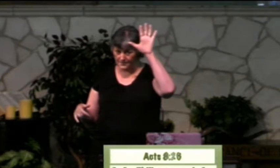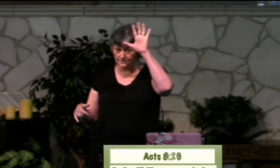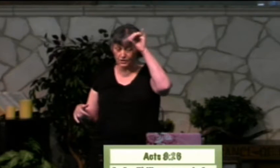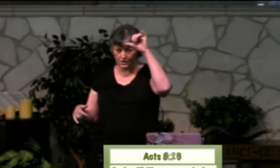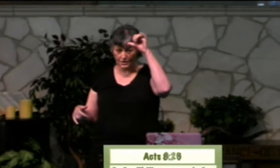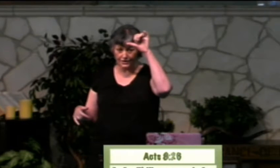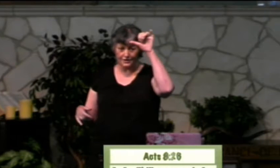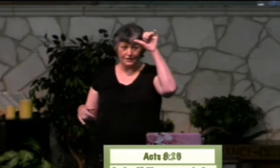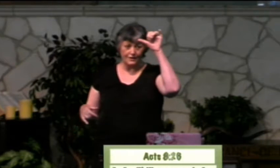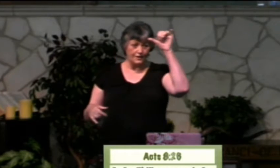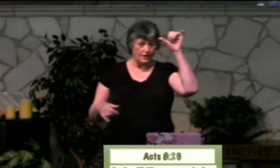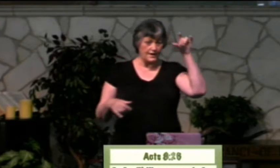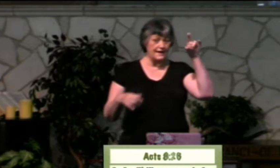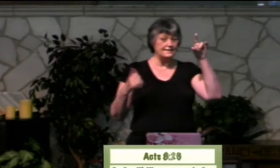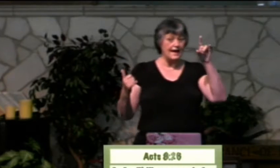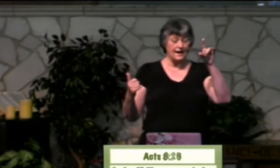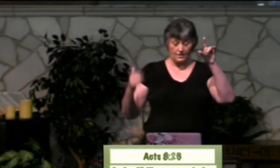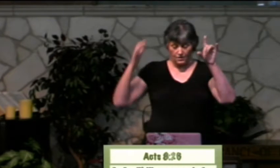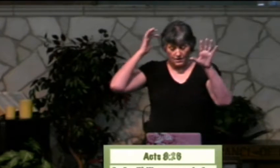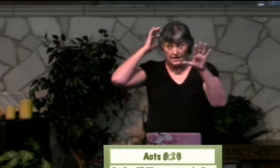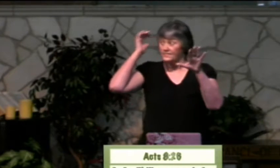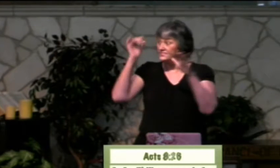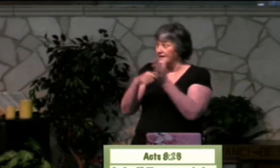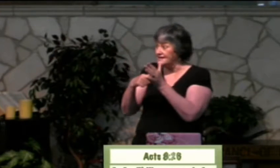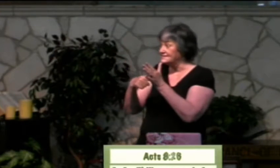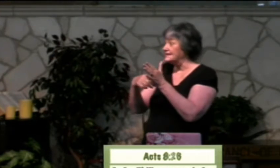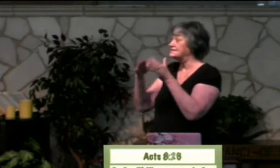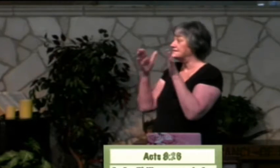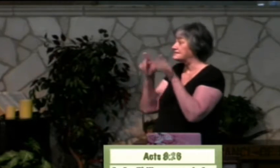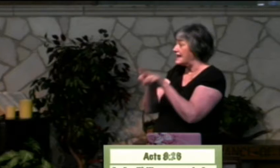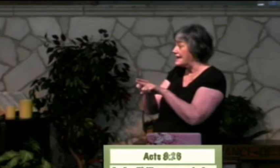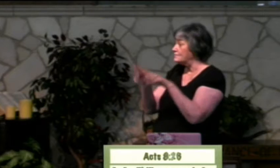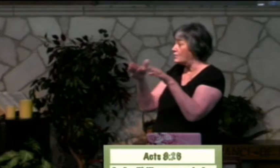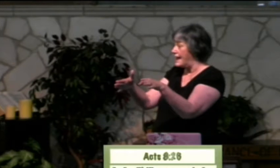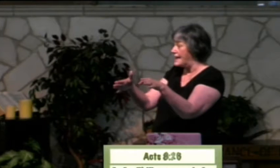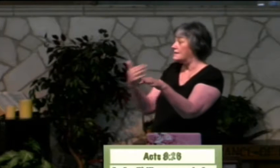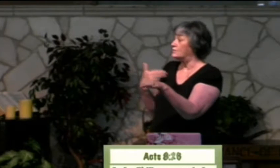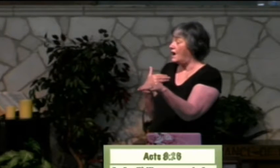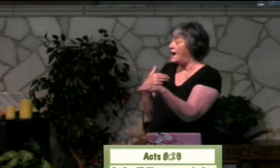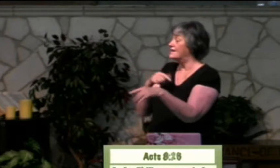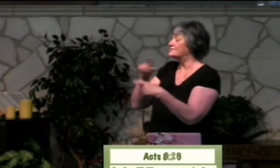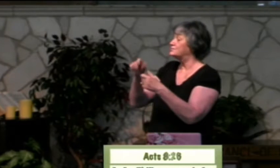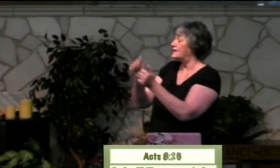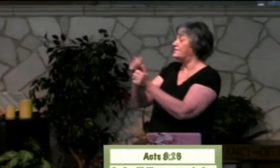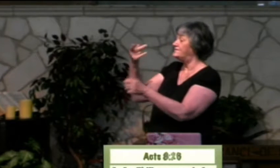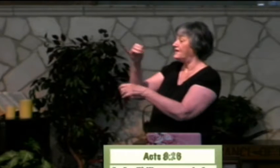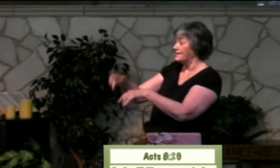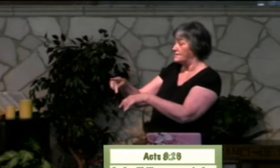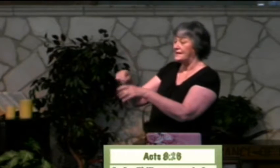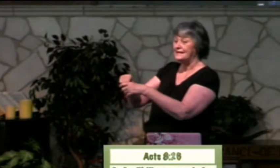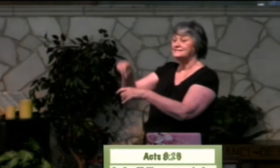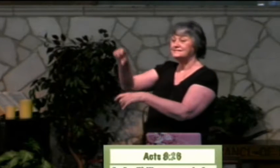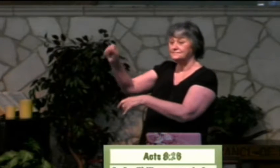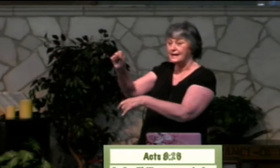remember? Okay, now, this is the same way it was with Philip in